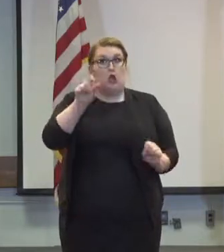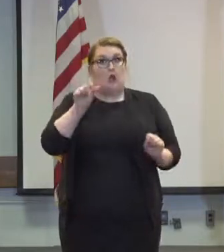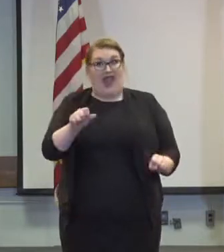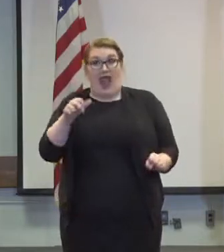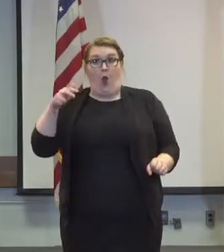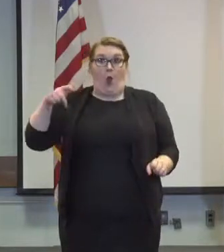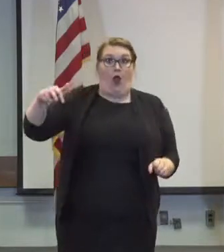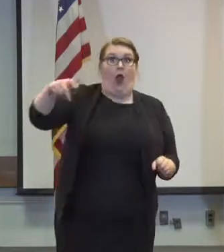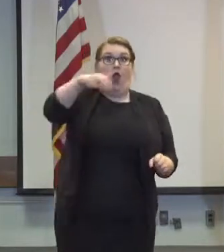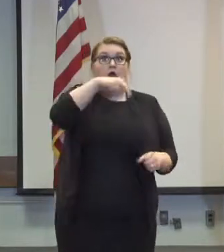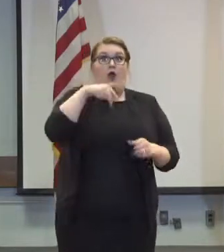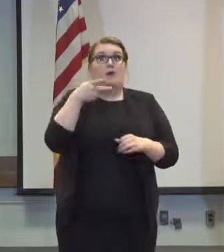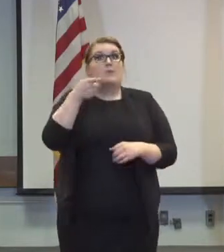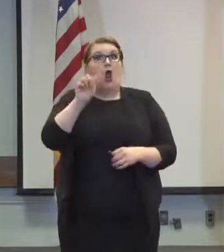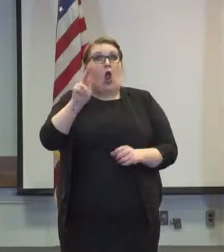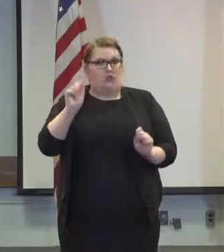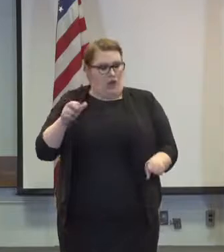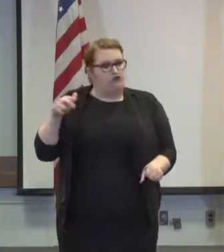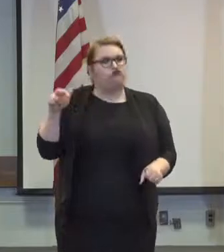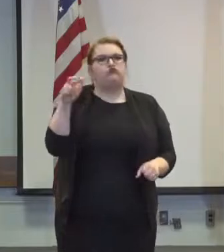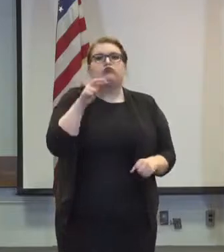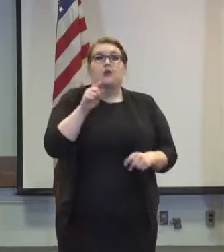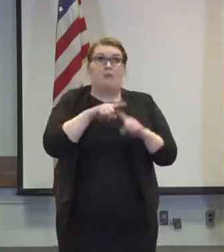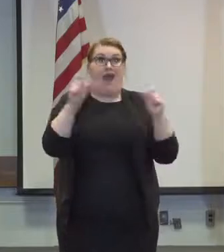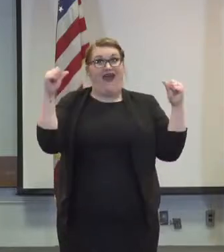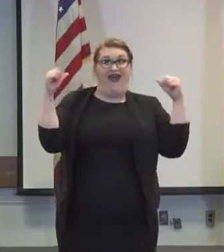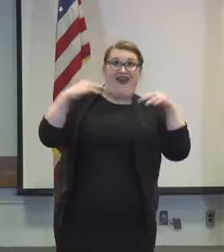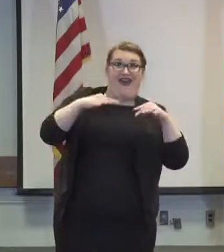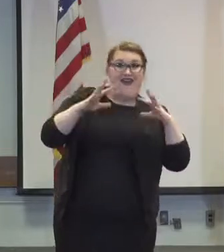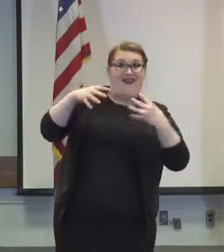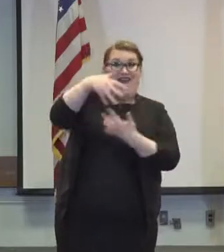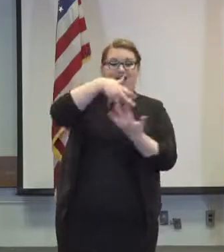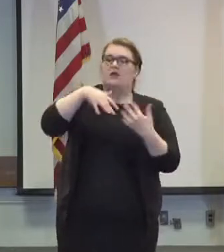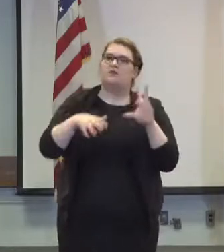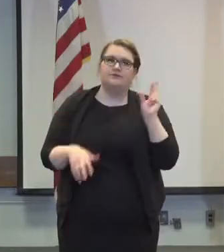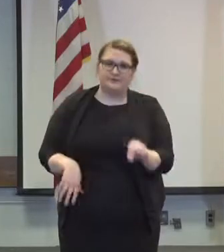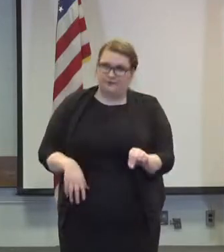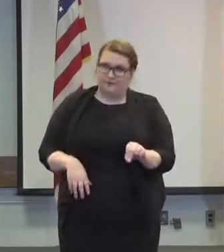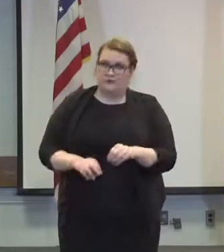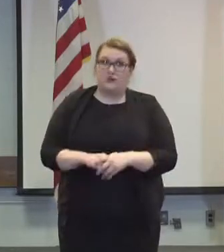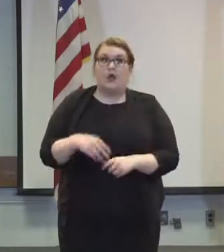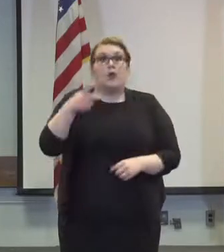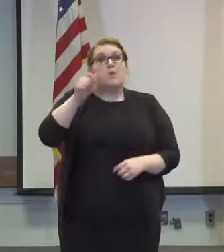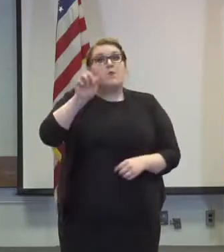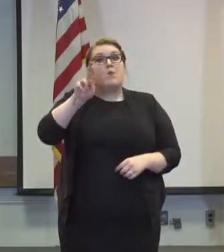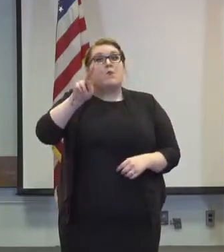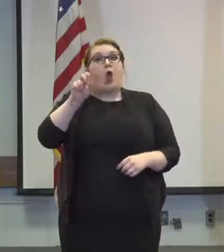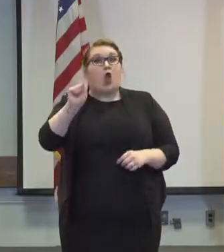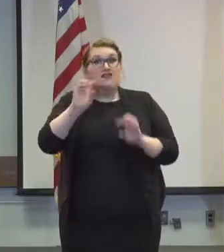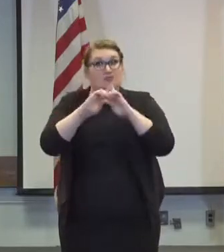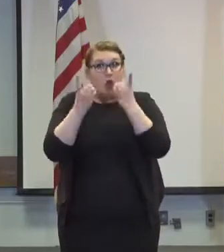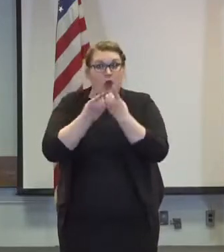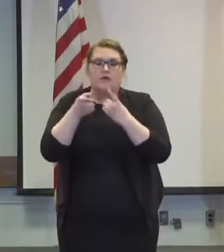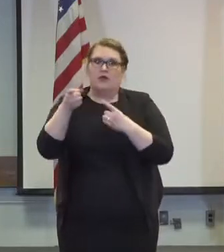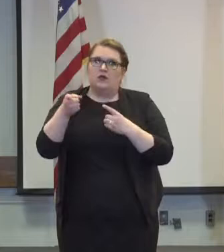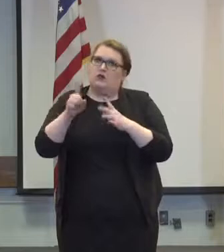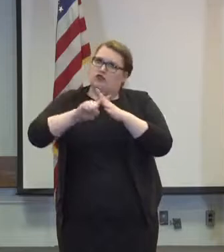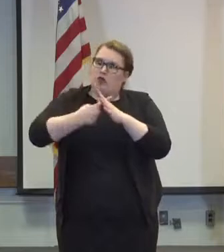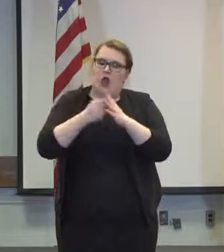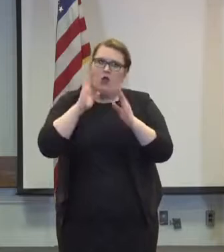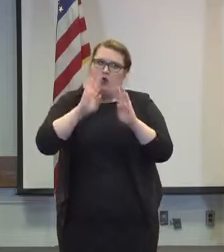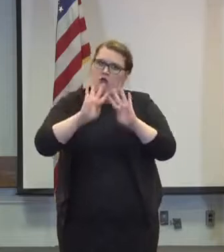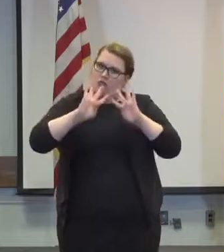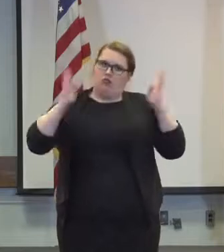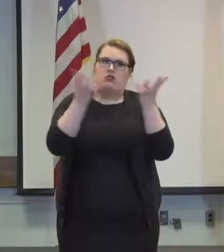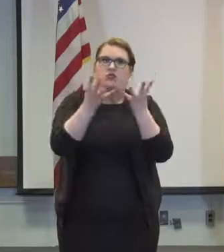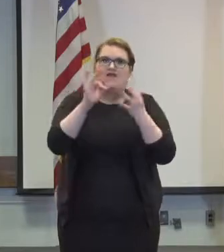can't gather in the park. The Parks Department is finally beginning to put fences around the equipment so